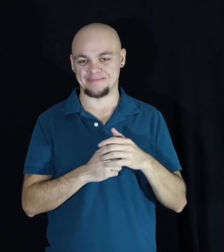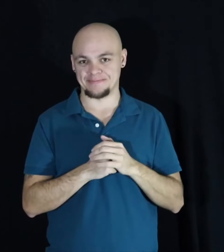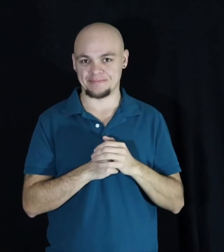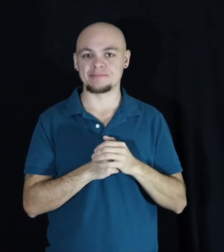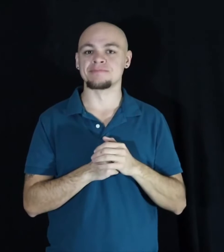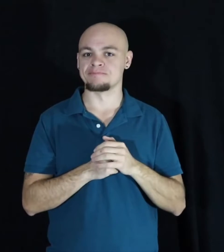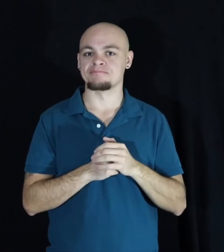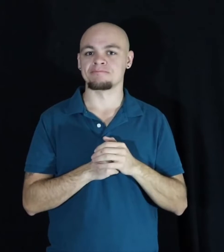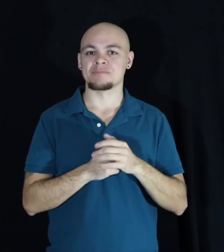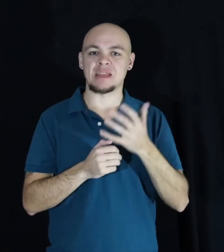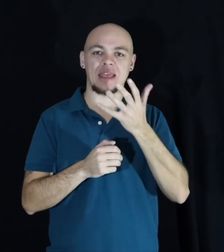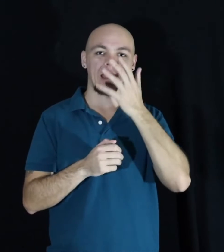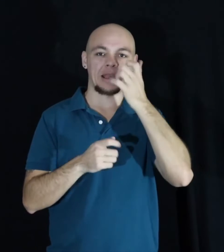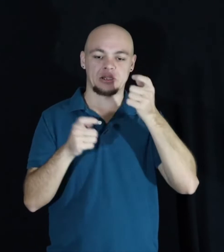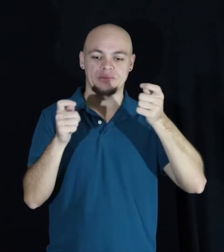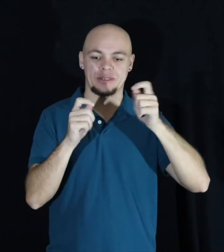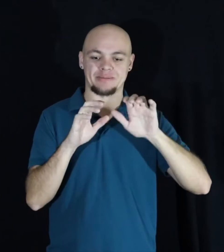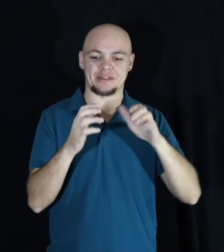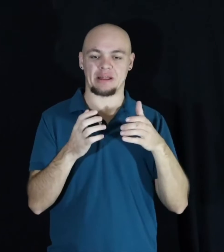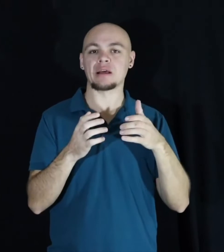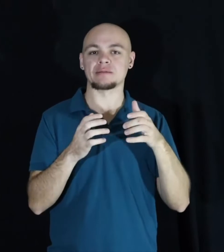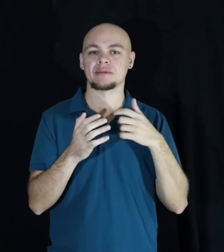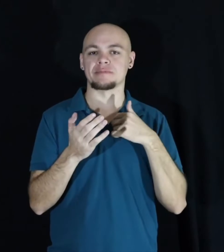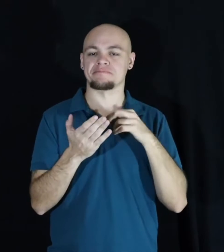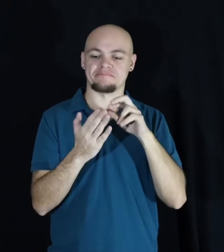signed myself up for anger management classes.